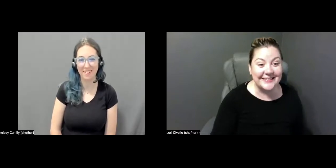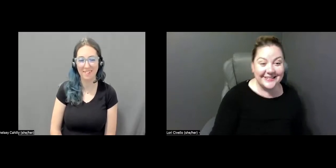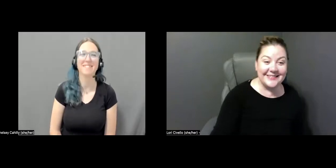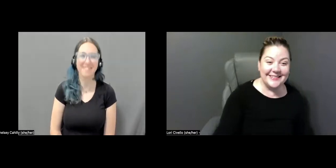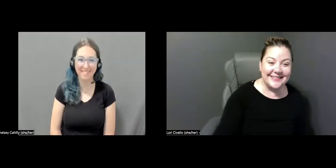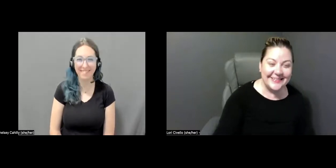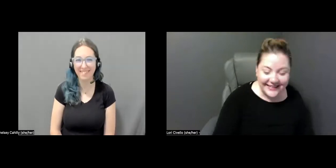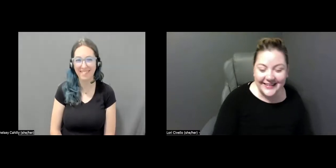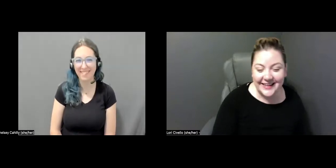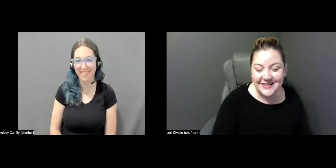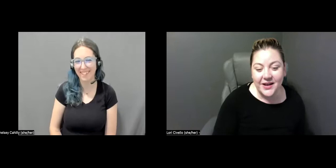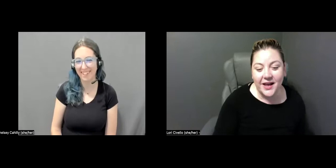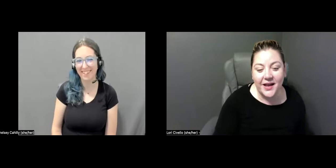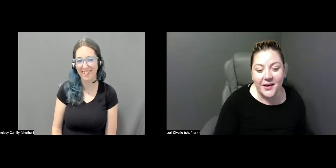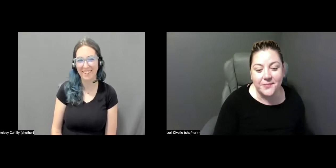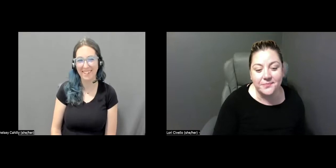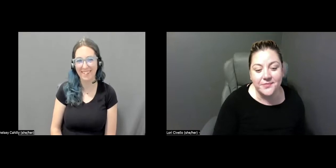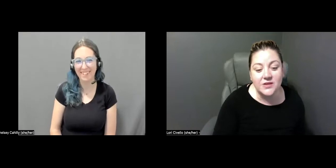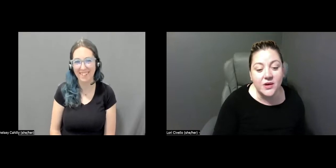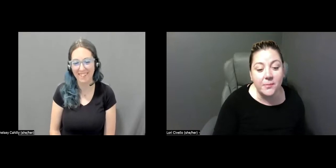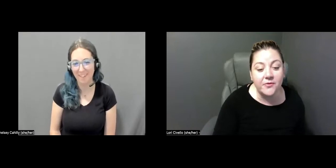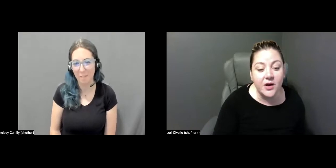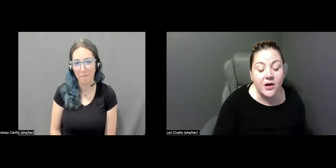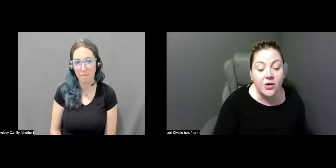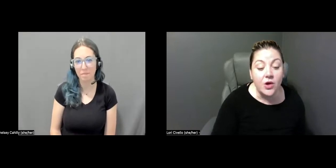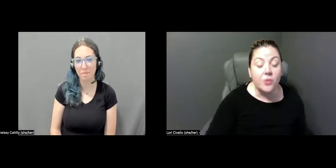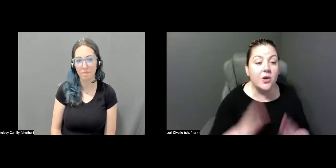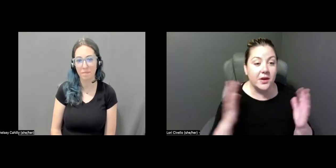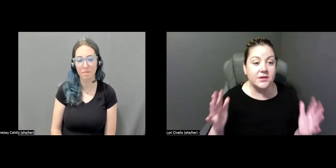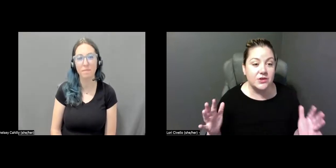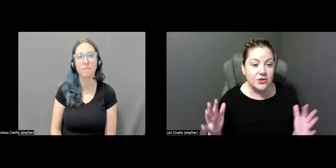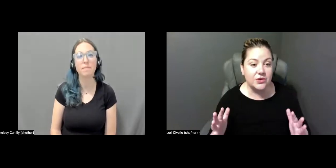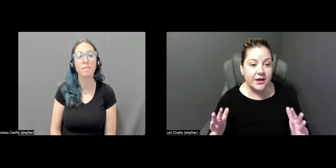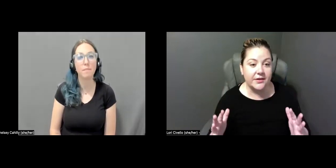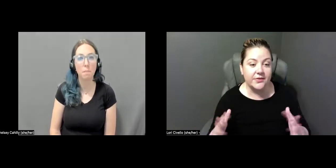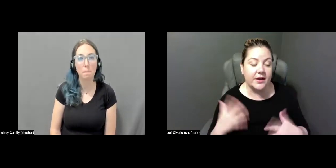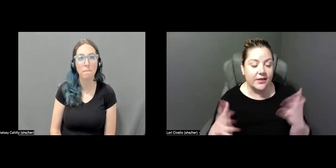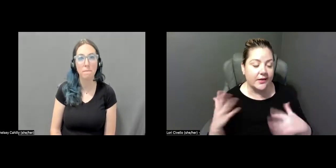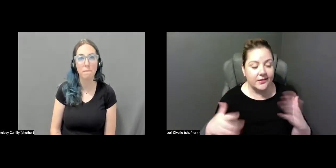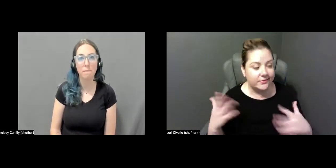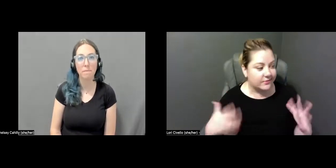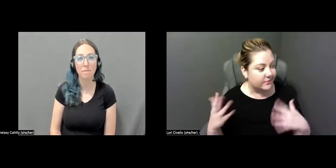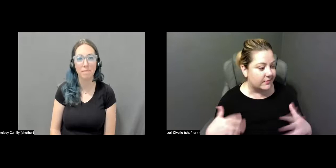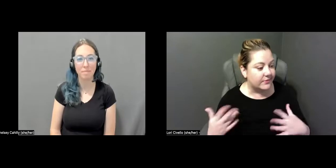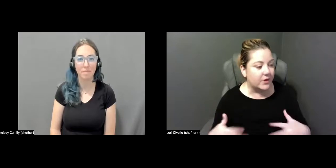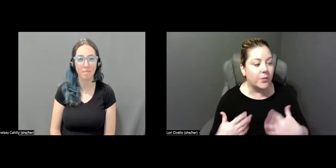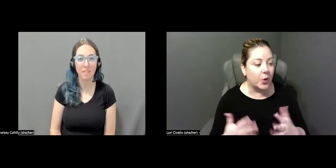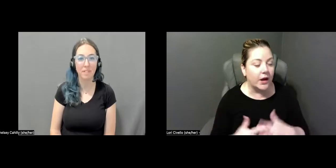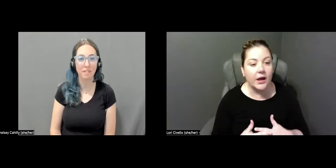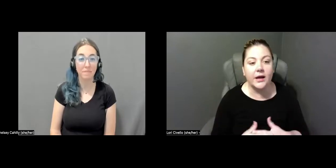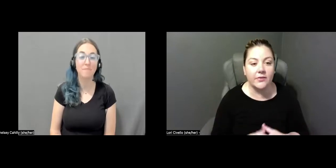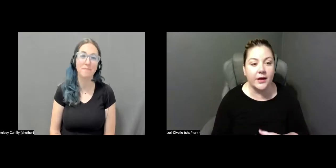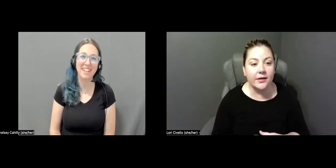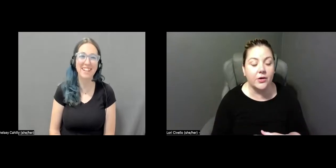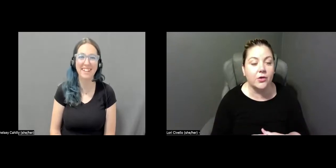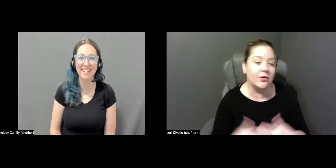thesciencepace.net. Yes. So before we go into kind of like the boring